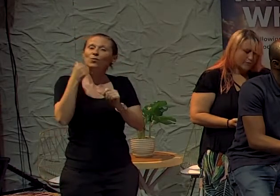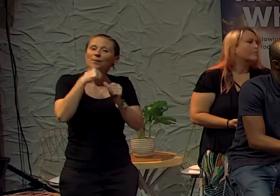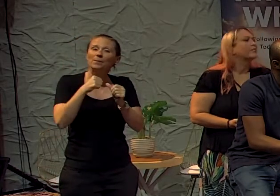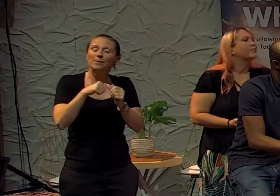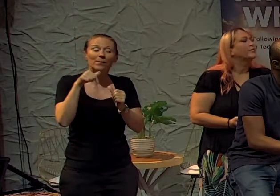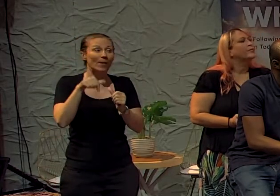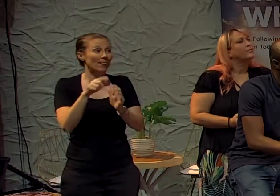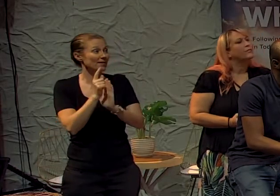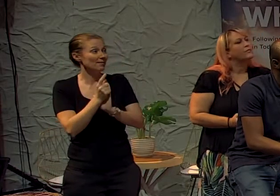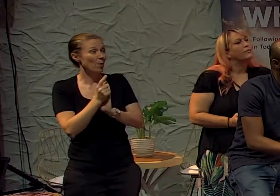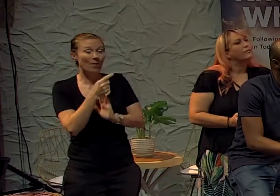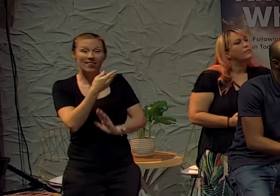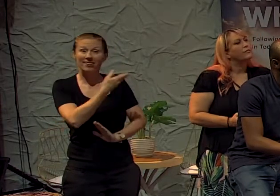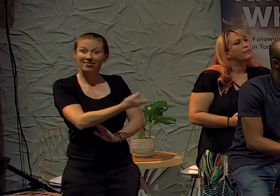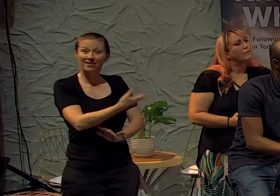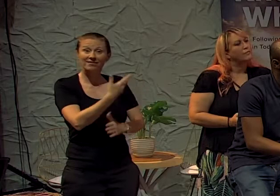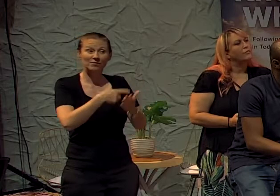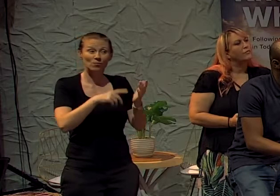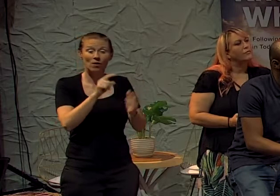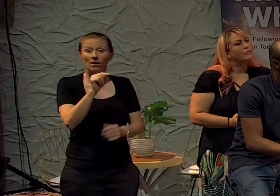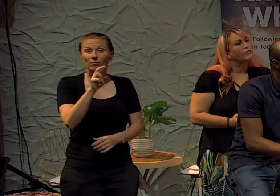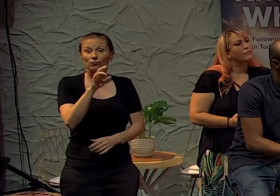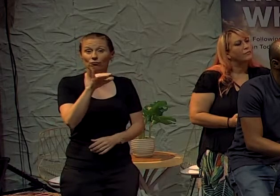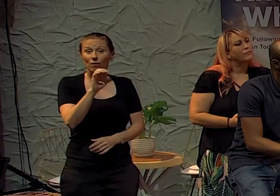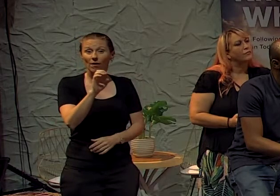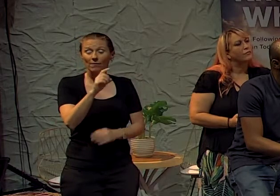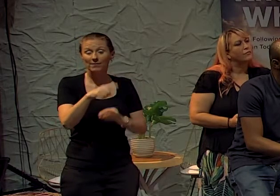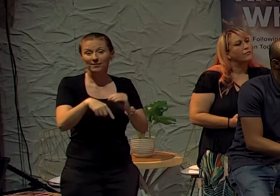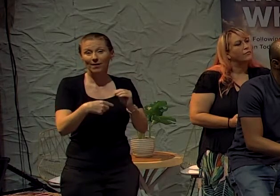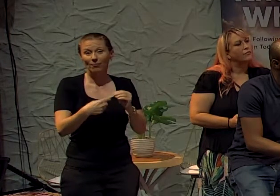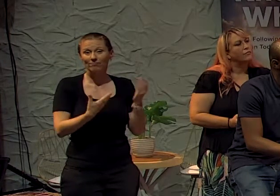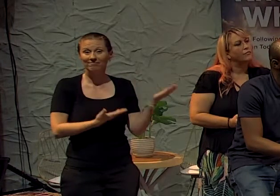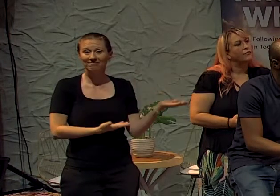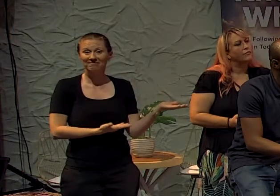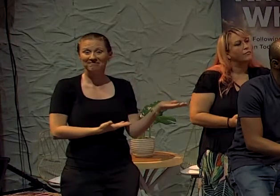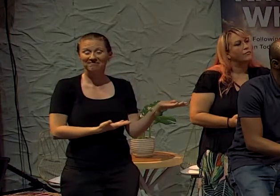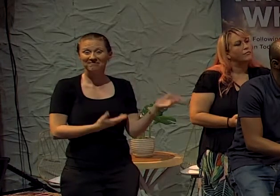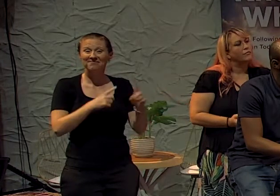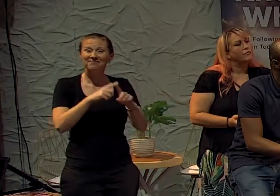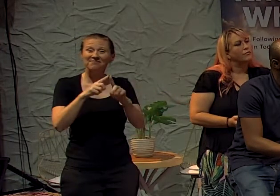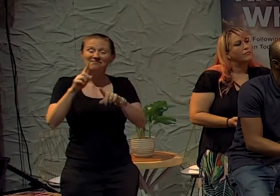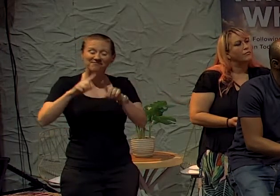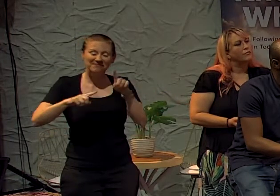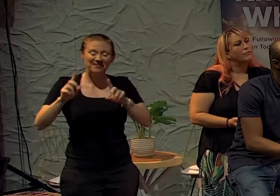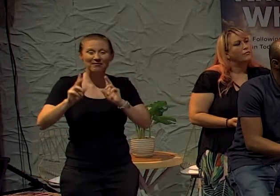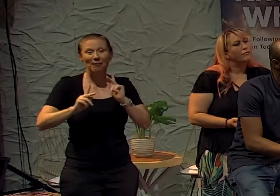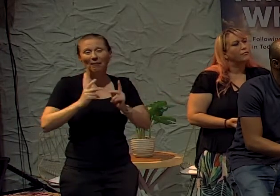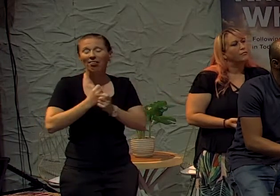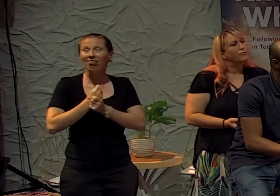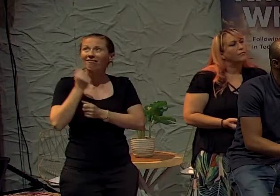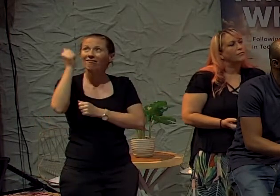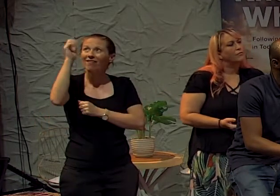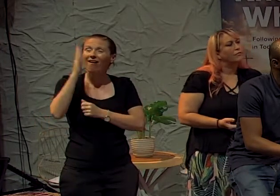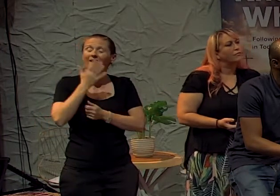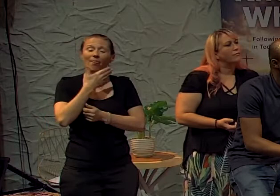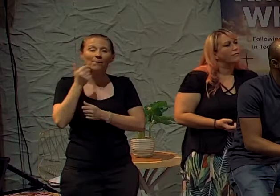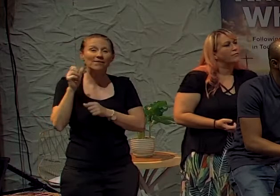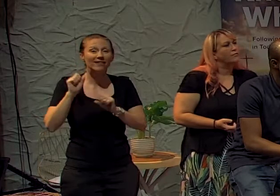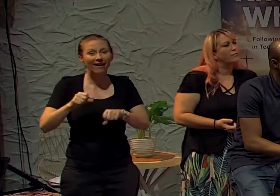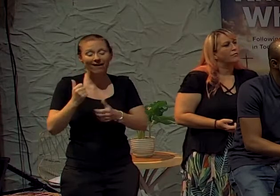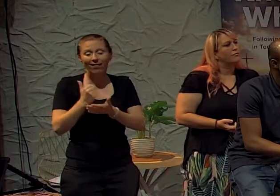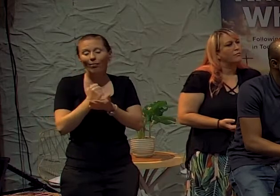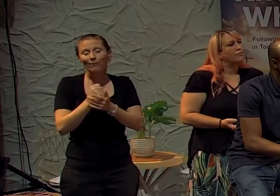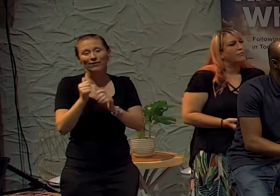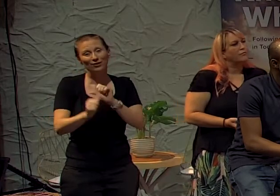this moment, this is what Tribe is about, right? It's different people loving God the best they can and helping each